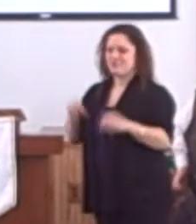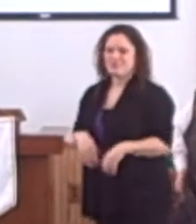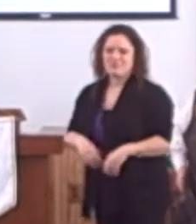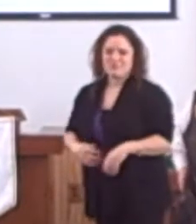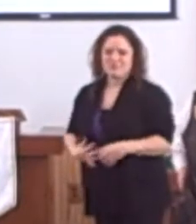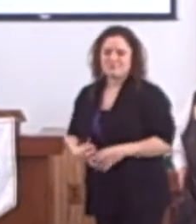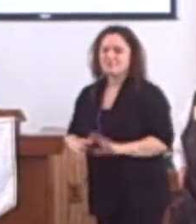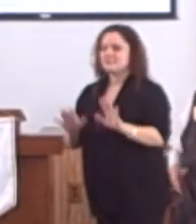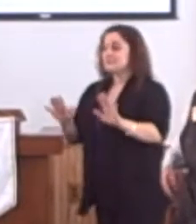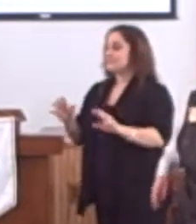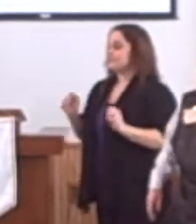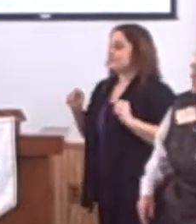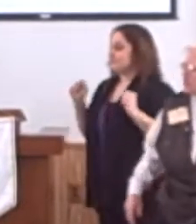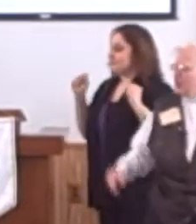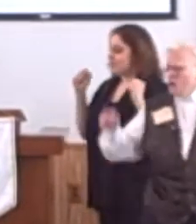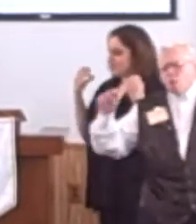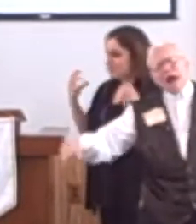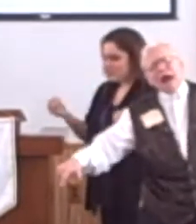So,